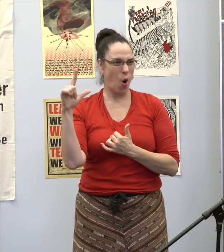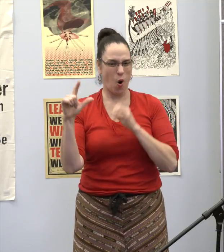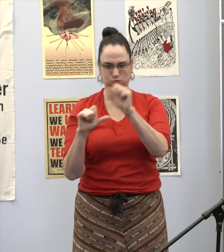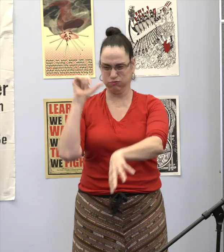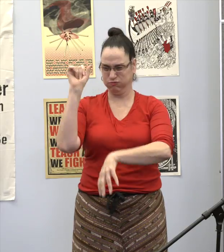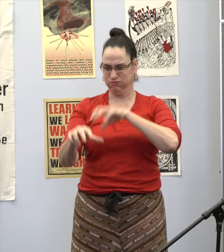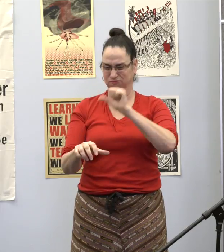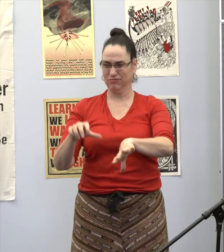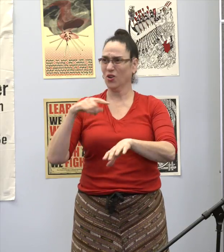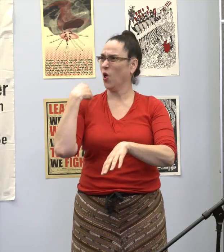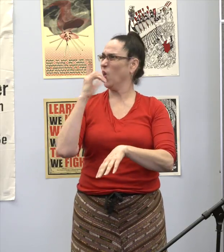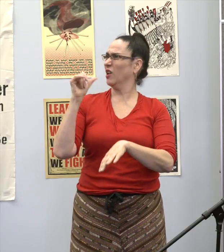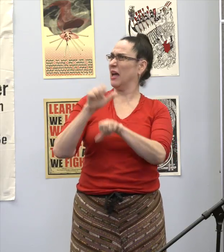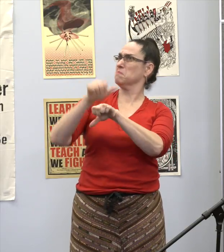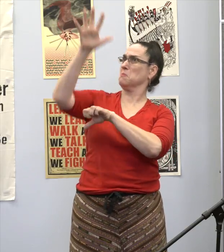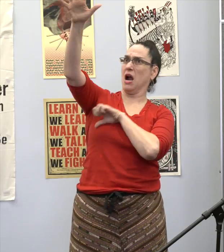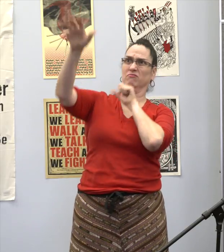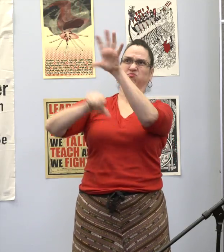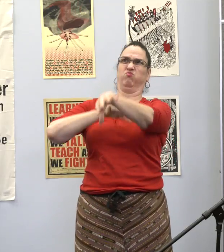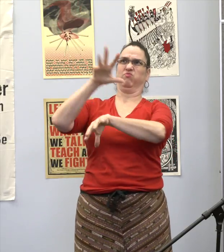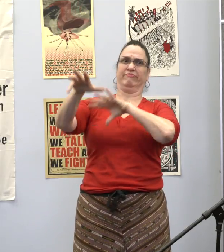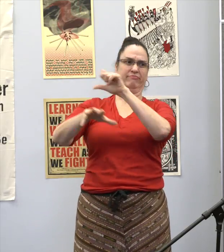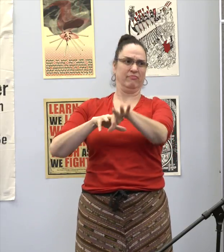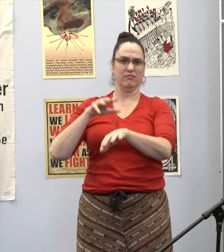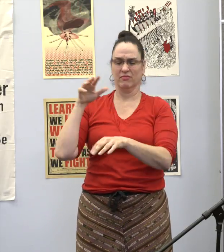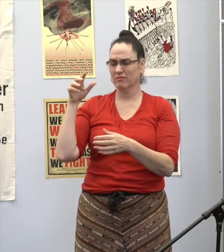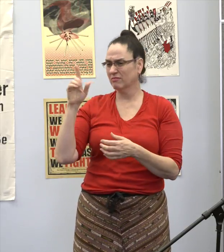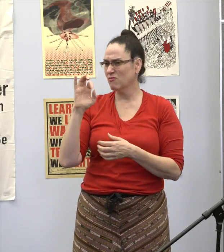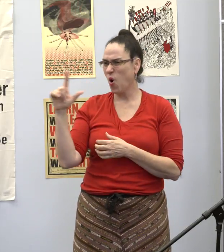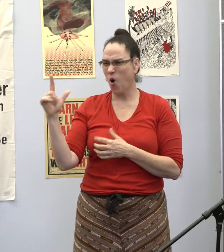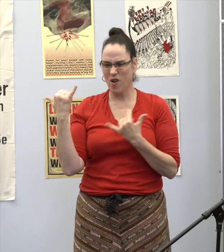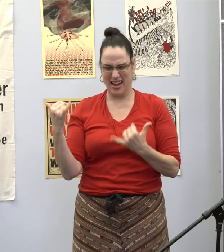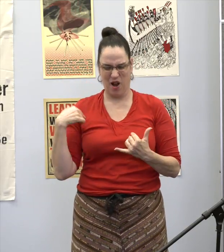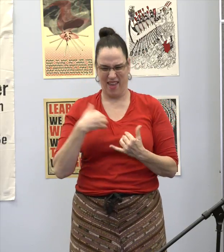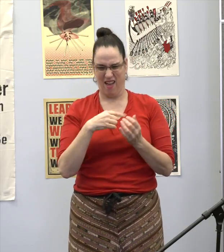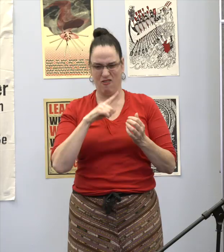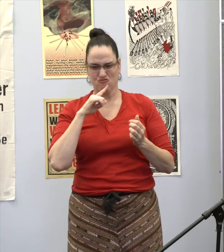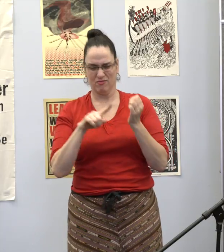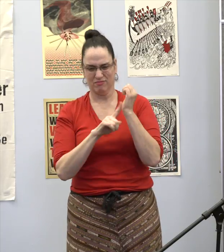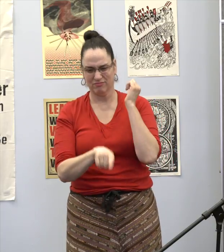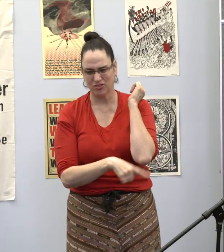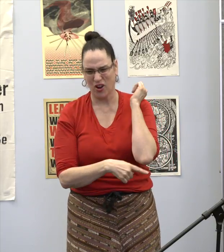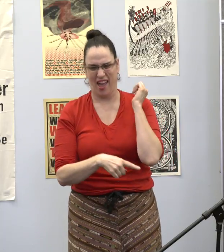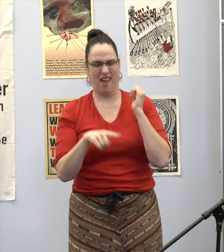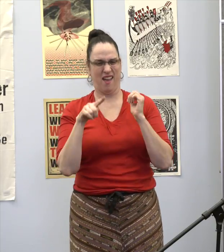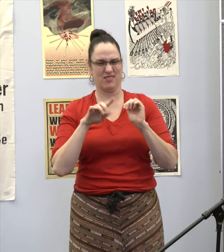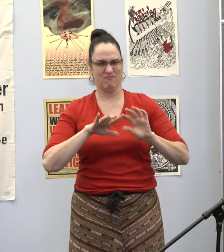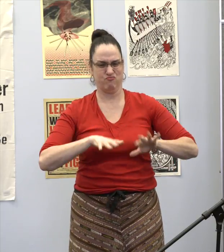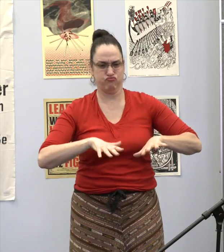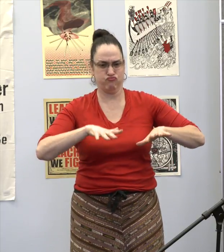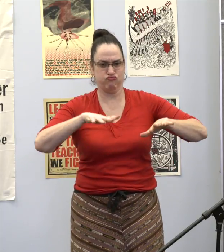mountains in our neighborhood. There is our city's landfill and a kaleidoscope, a sea of